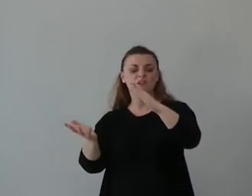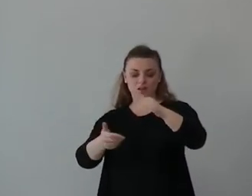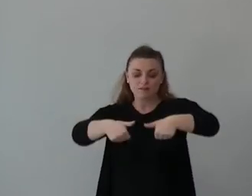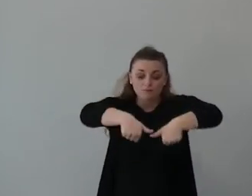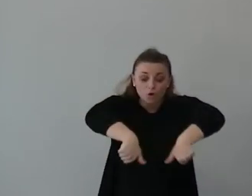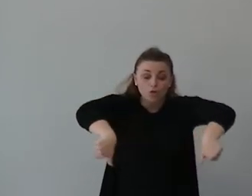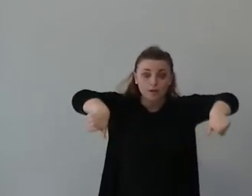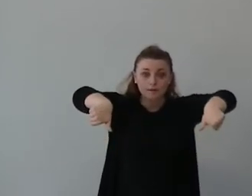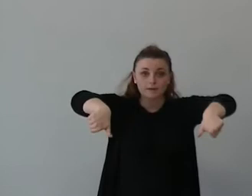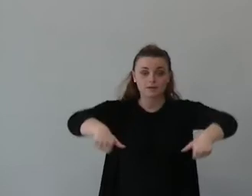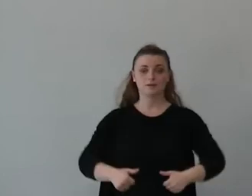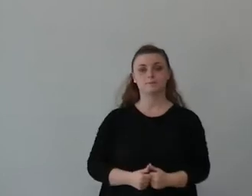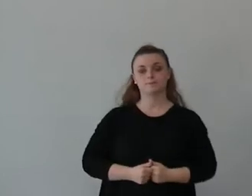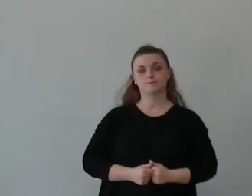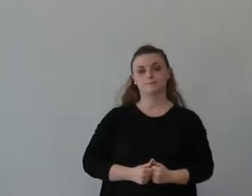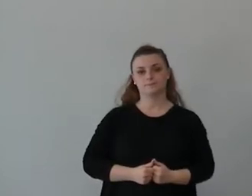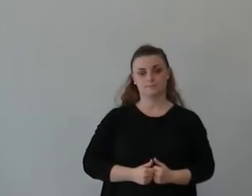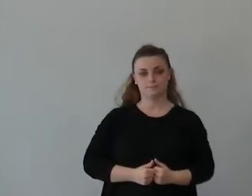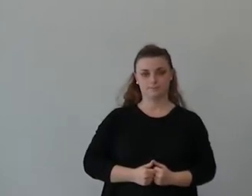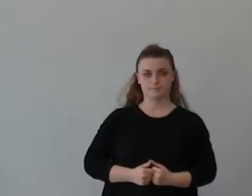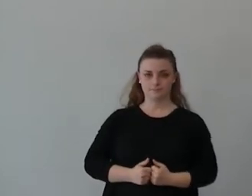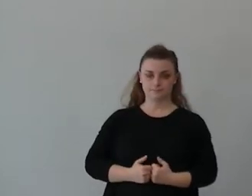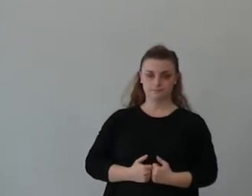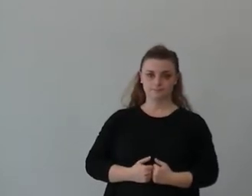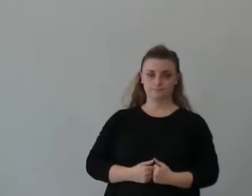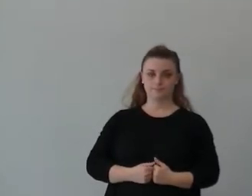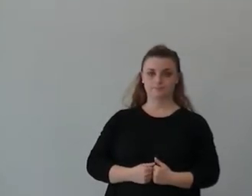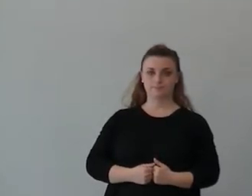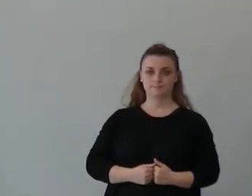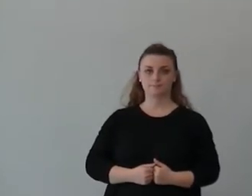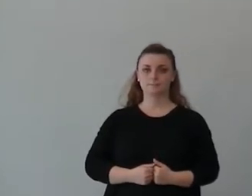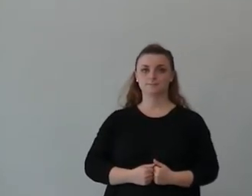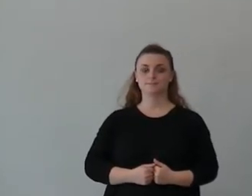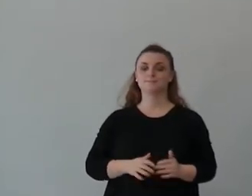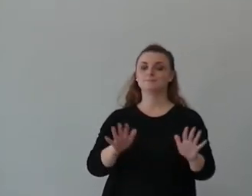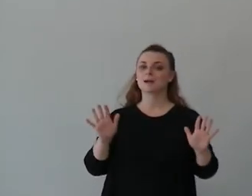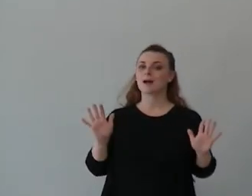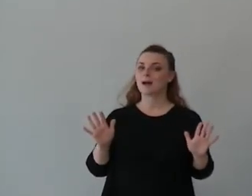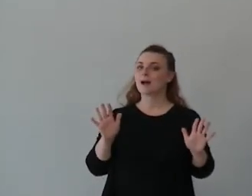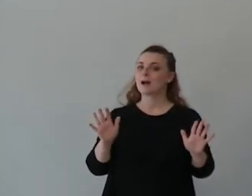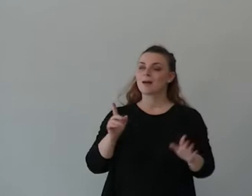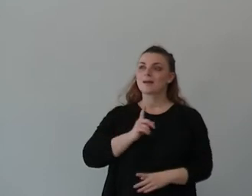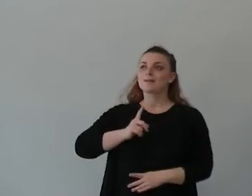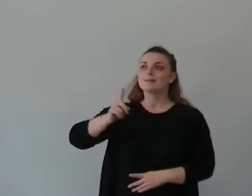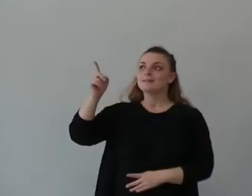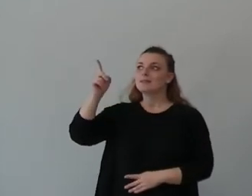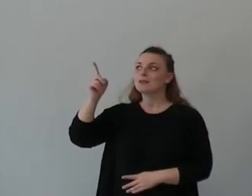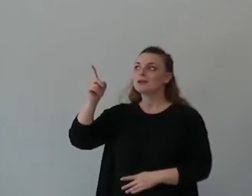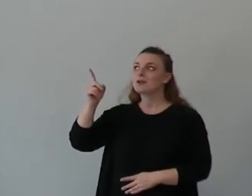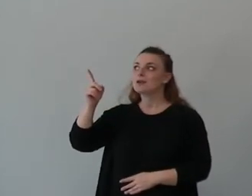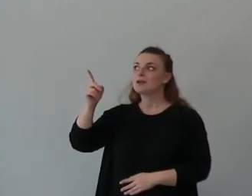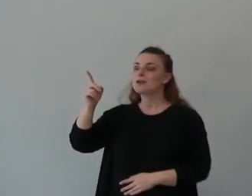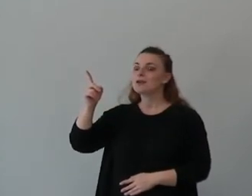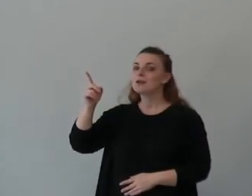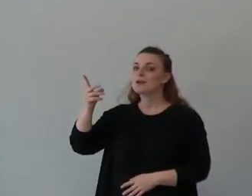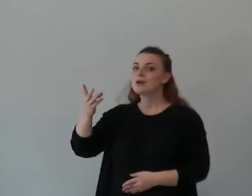God put in my heart this desire to see the Pisa when I was 7 or 8. Ma la cosa bellissima che Dio ha proprio messo nel mio cuore il desiderio